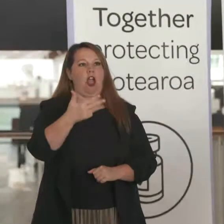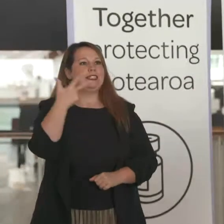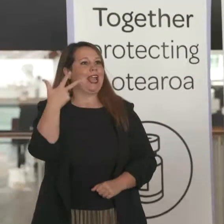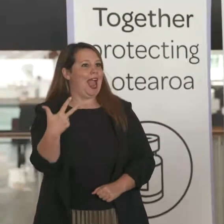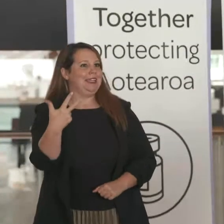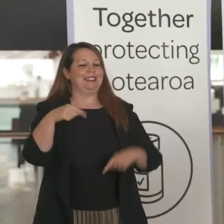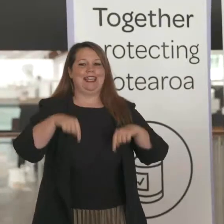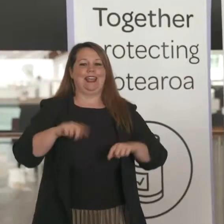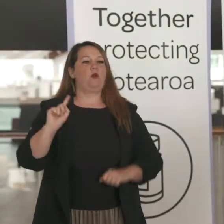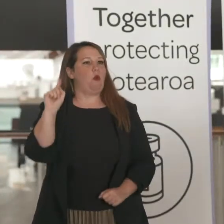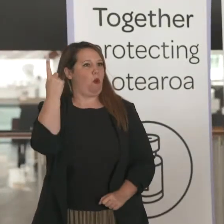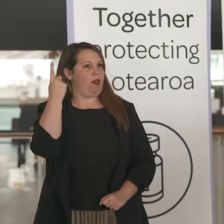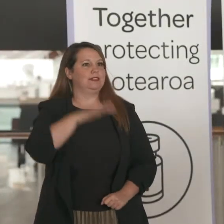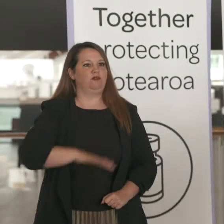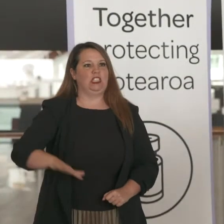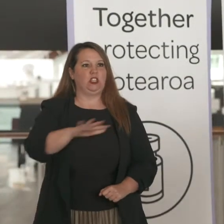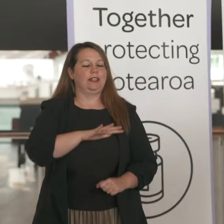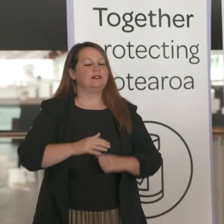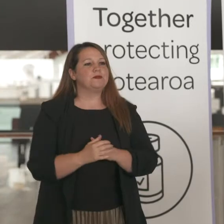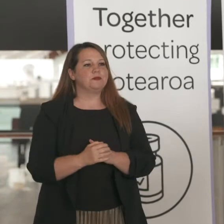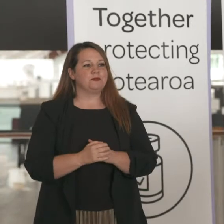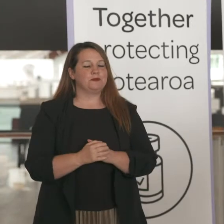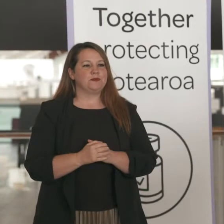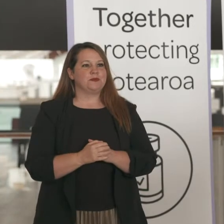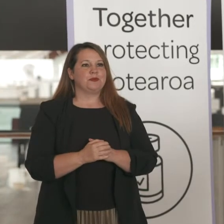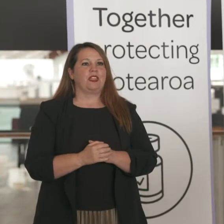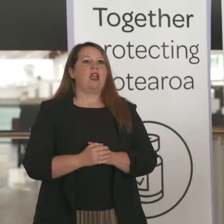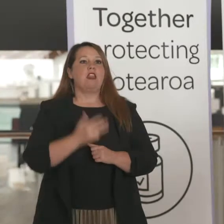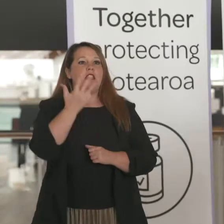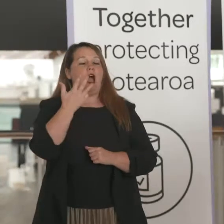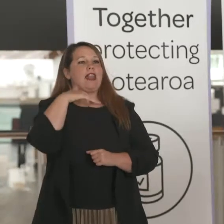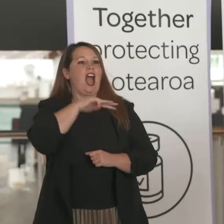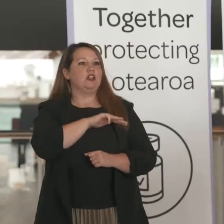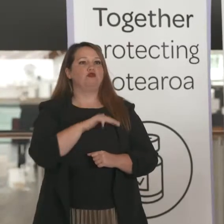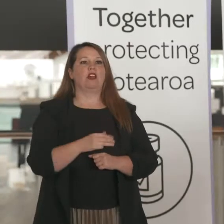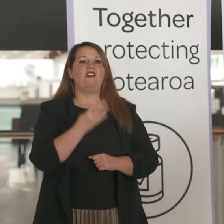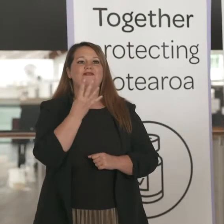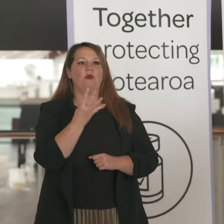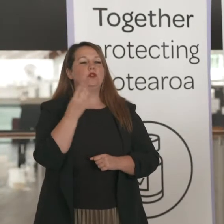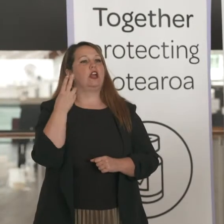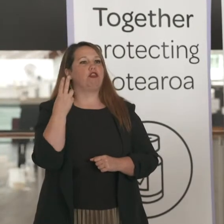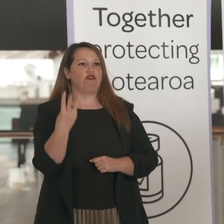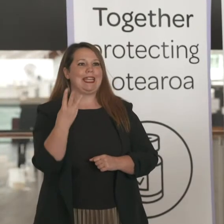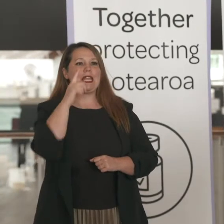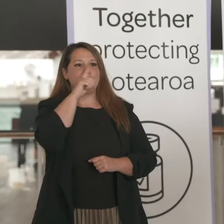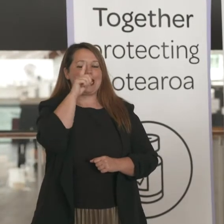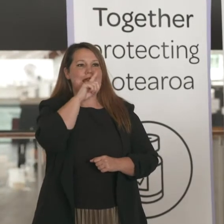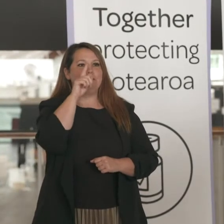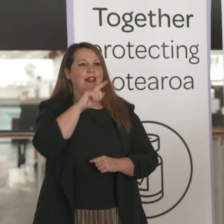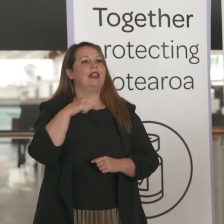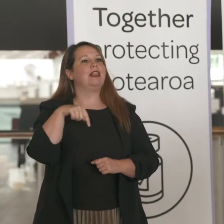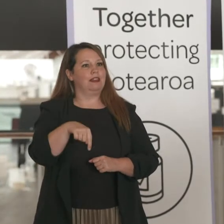3,498 here in Auckland. There are 943 people in hospital,